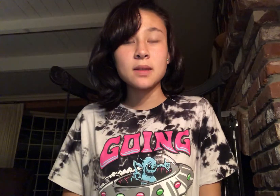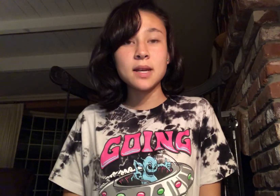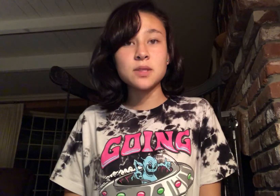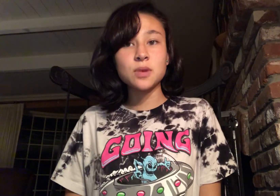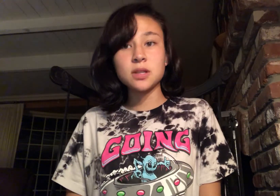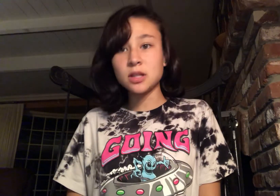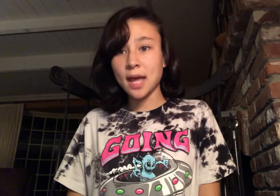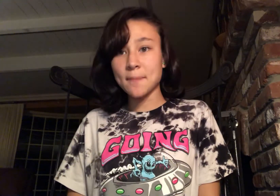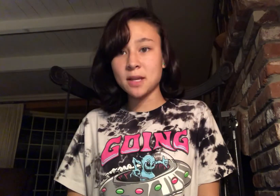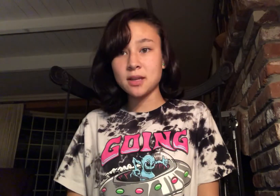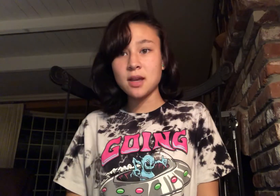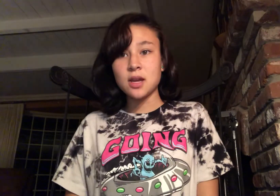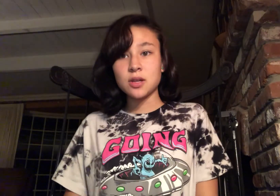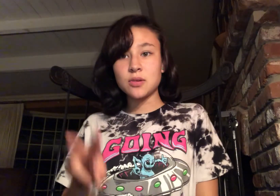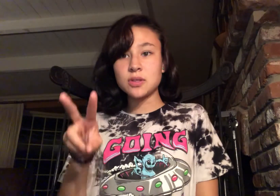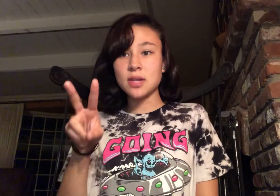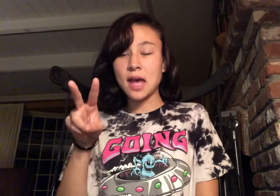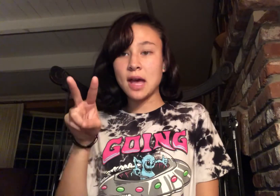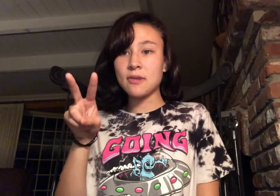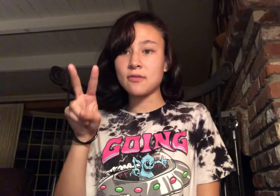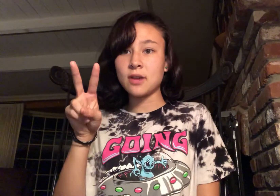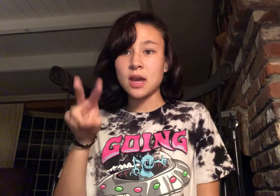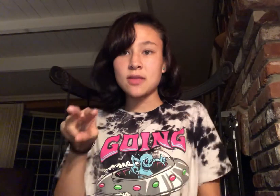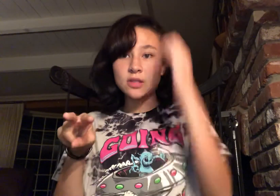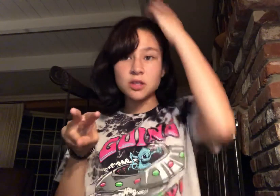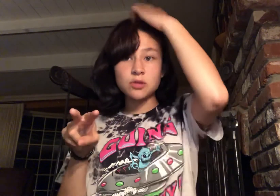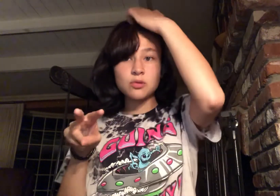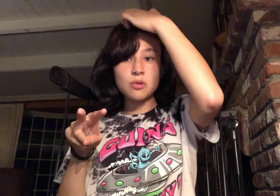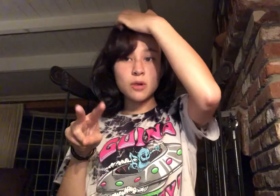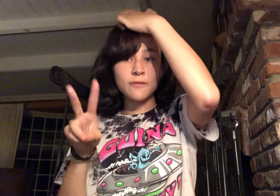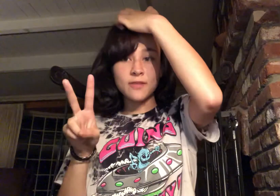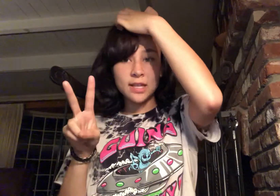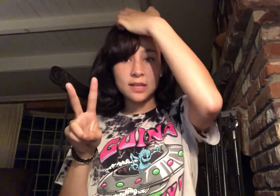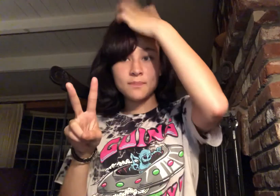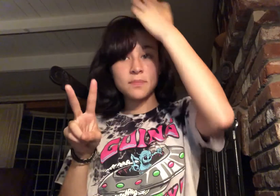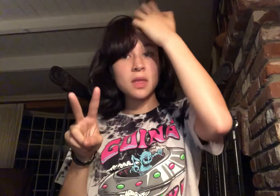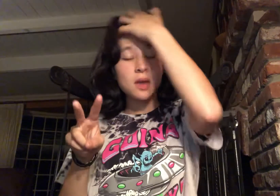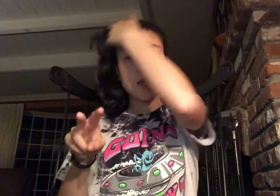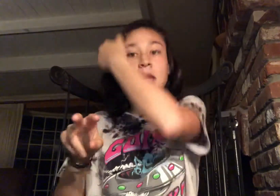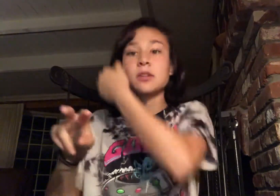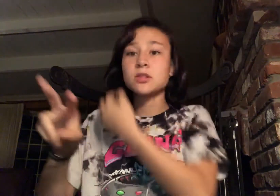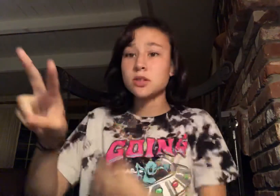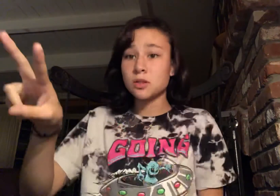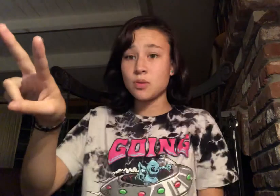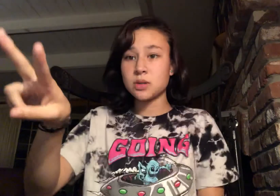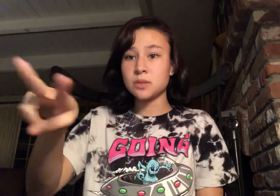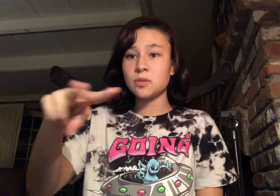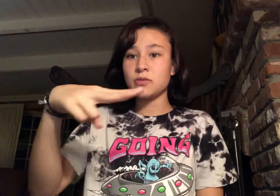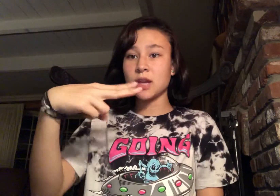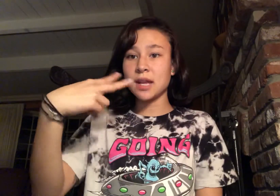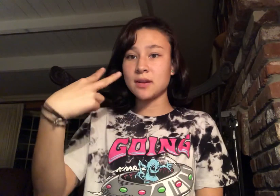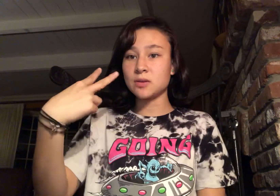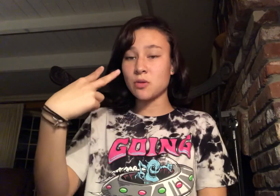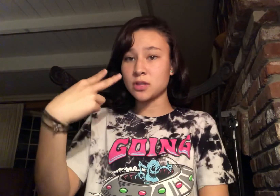The next one, look at me. You're going to have the 2 or a V. And you're just going to move your hand towards